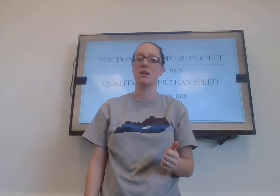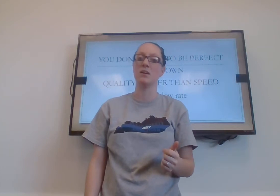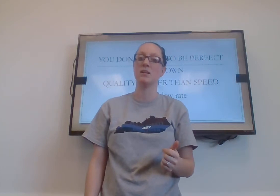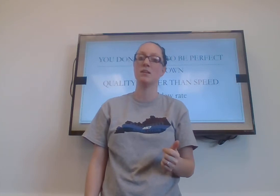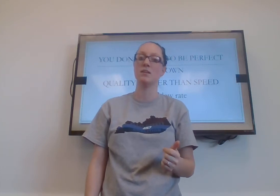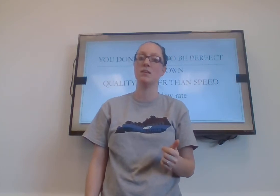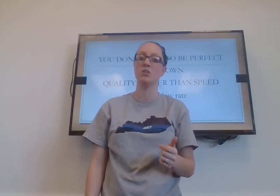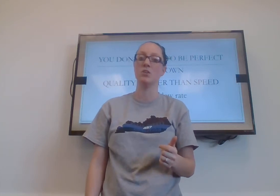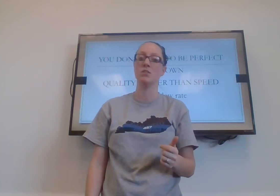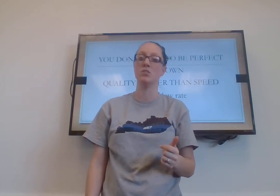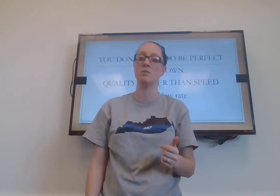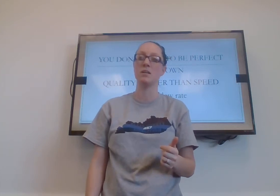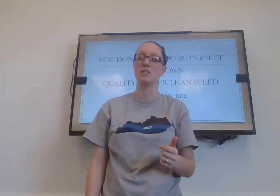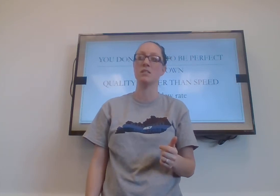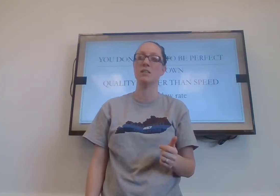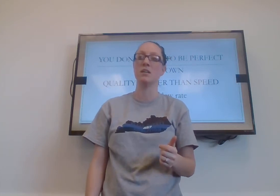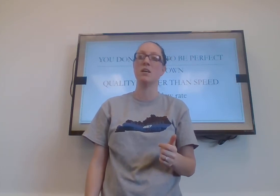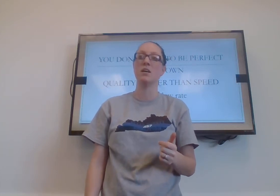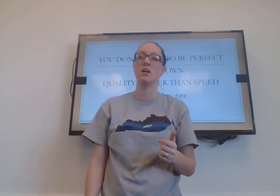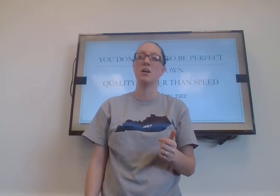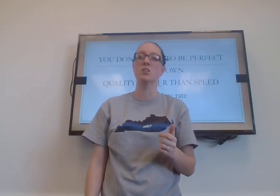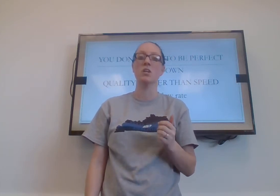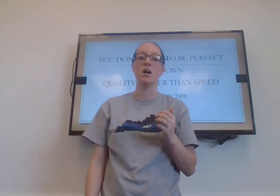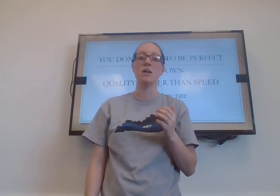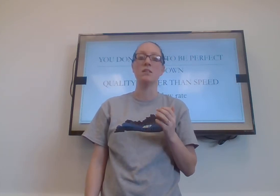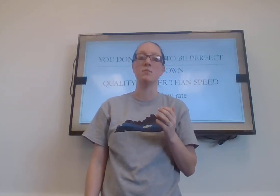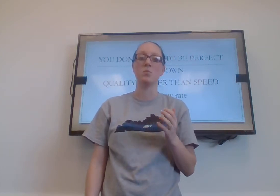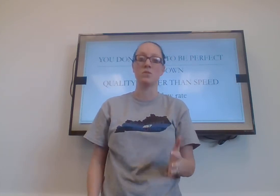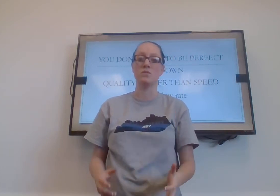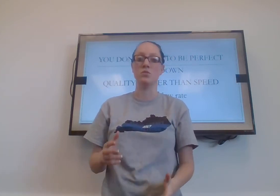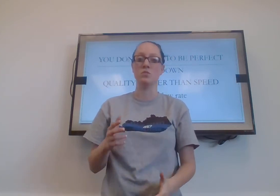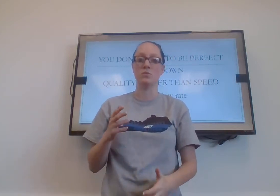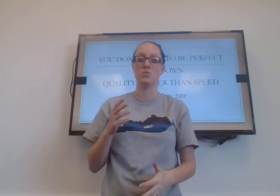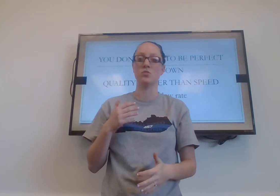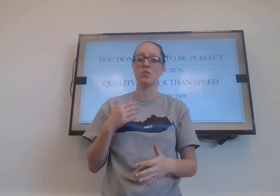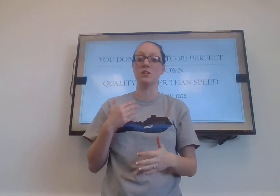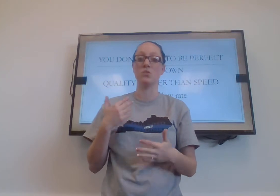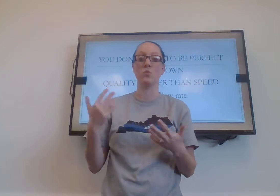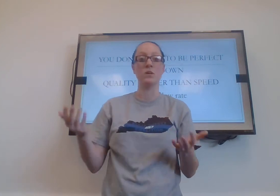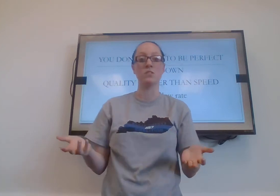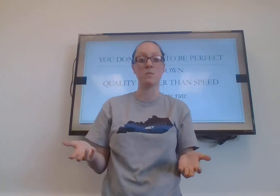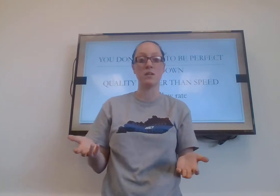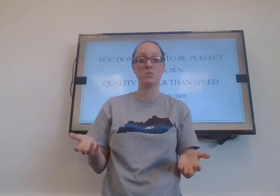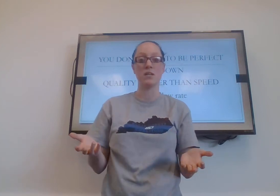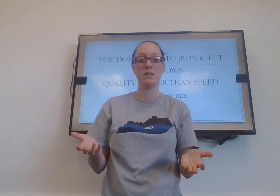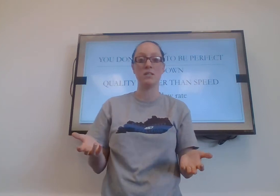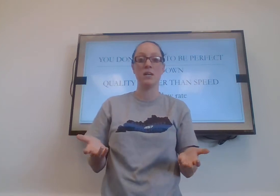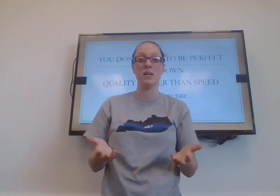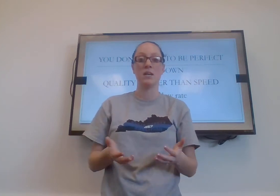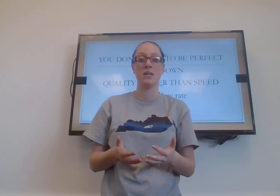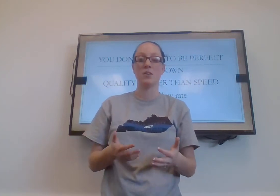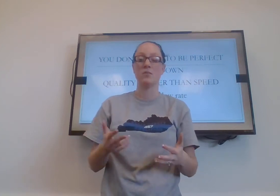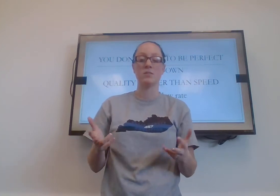that, it just makes it a lot more confusing when you're trying to read what somebody's writing or